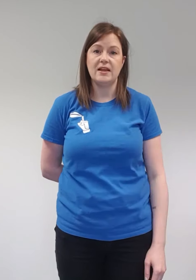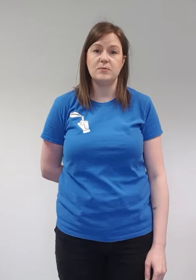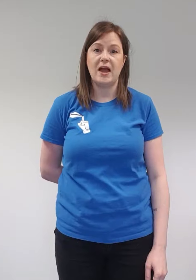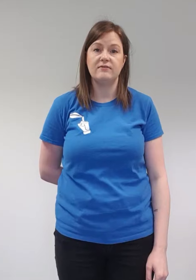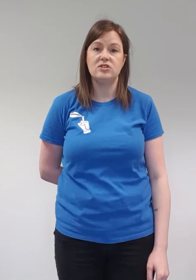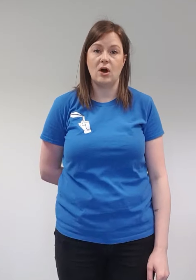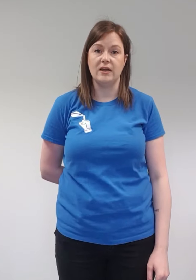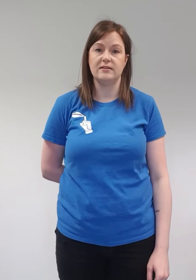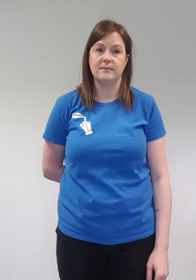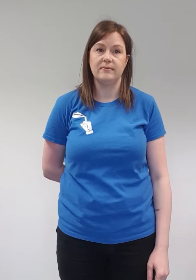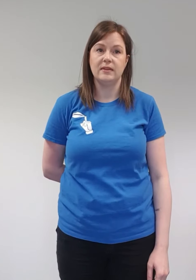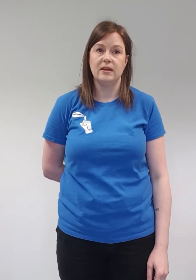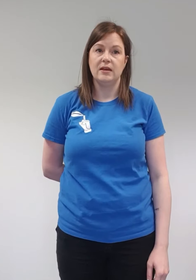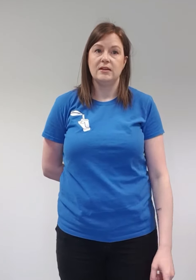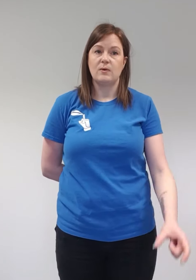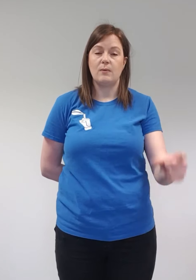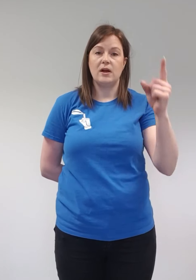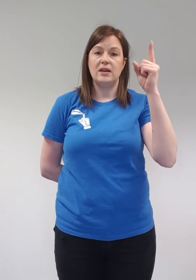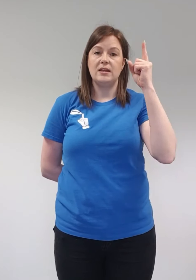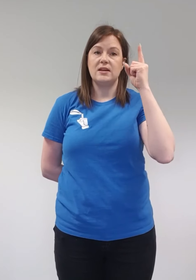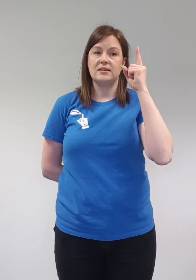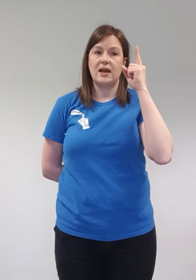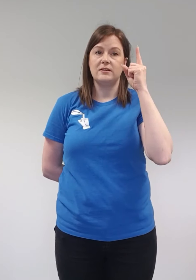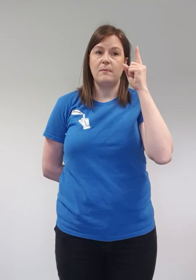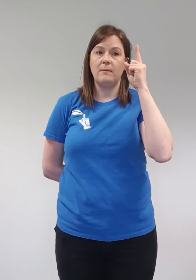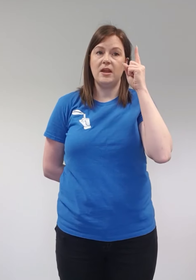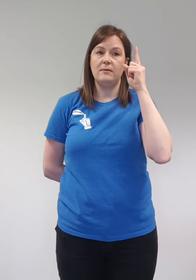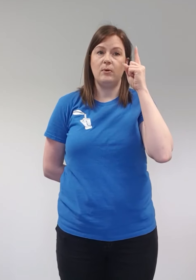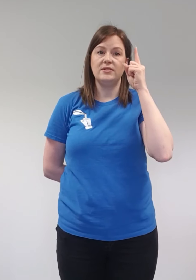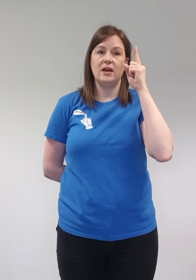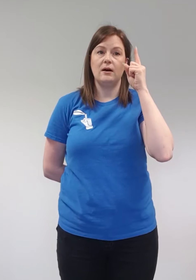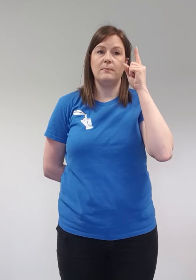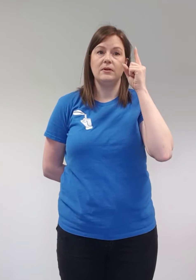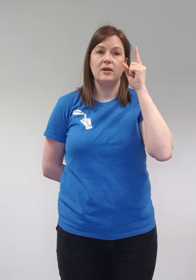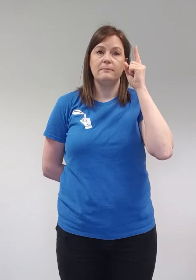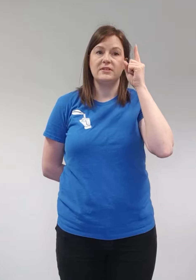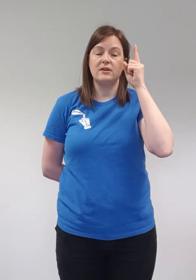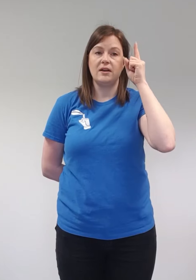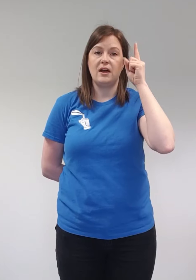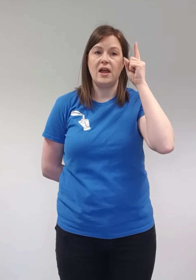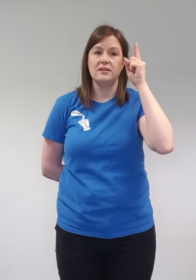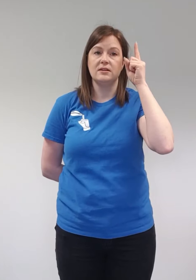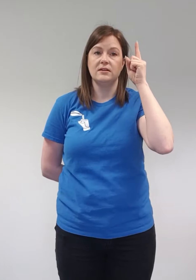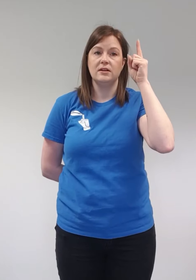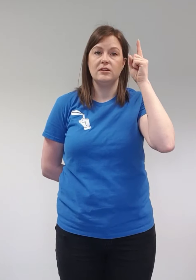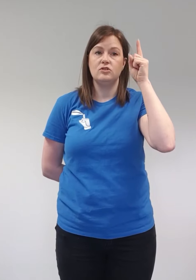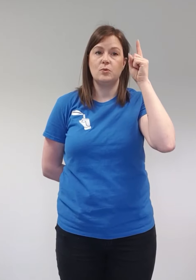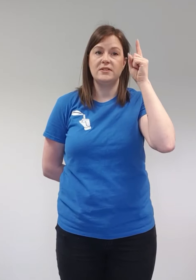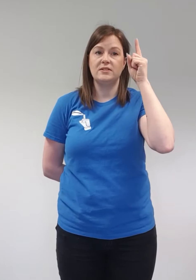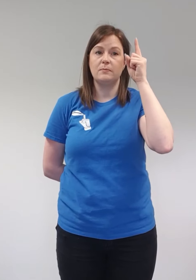Next we have diet. So our working index hand, palm in, pointing up, beside our head, twists to